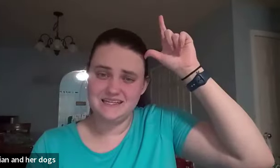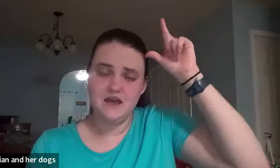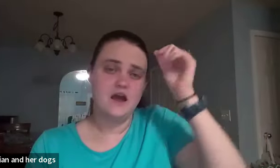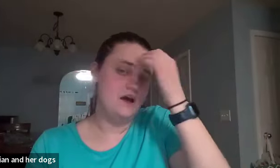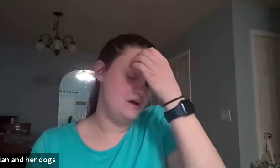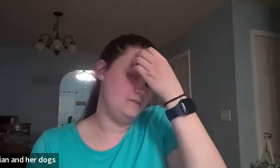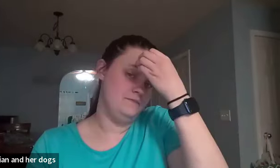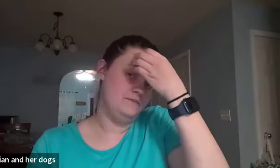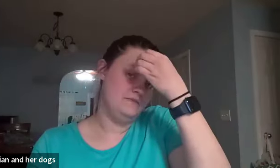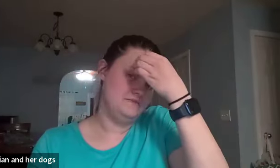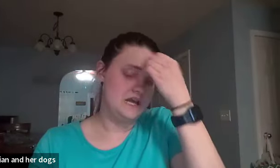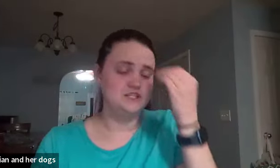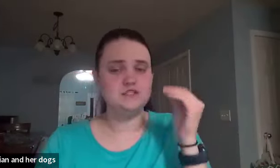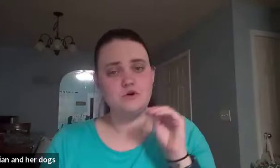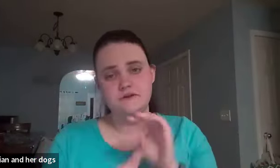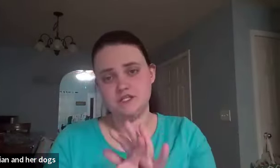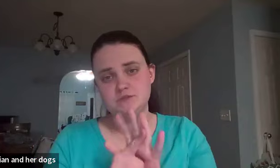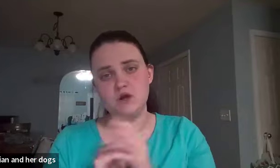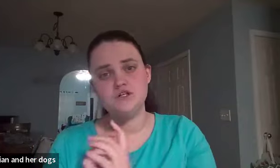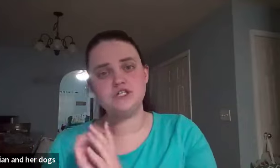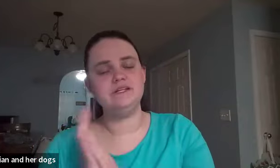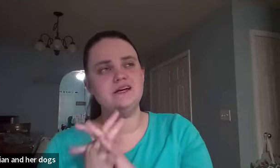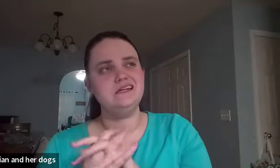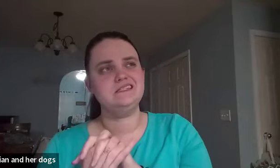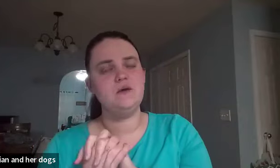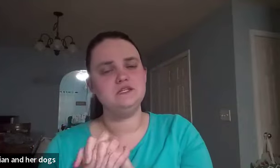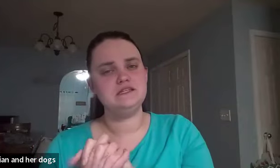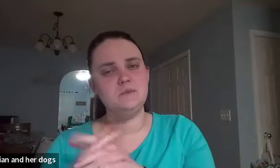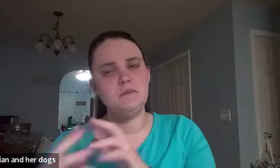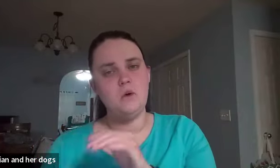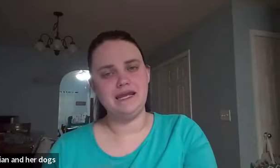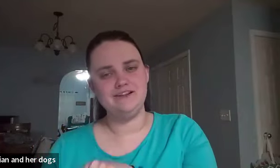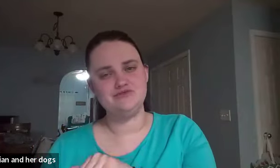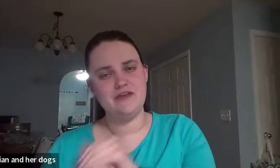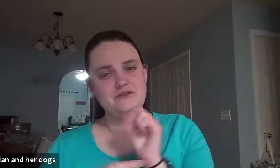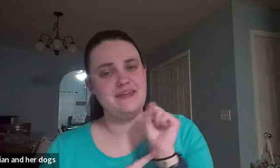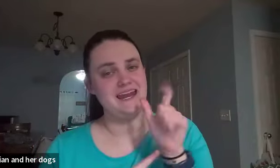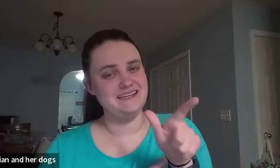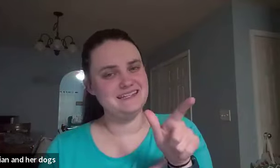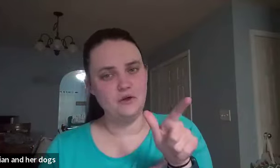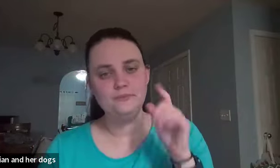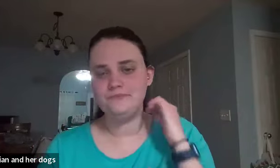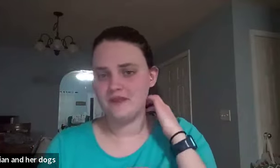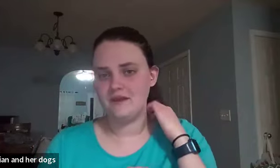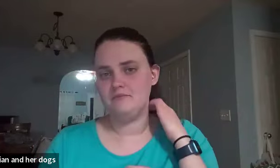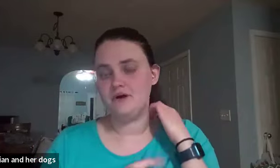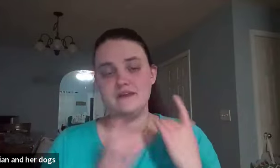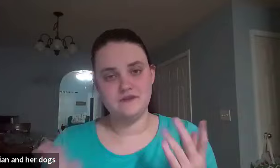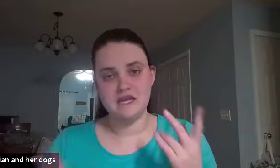Lettuce. That is just more of an exposure because that one's a little bit more English rather than that ASL. But